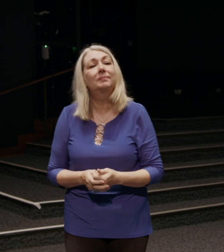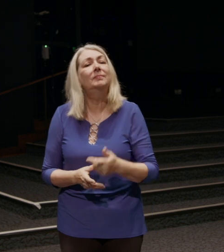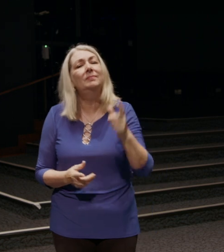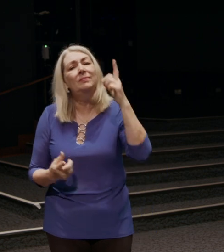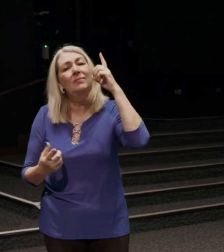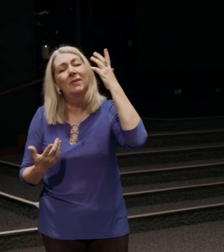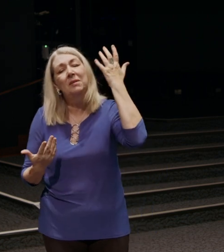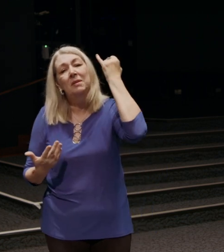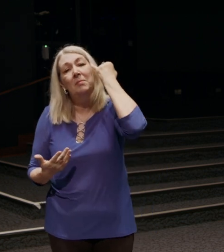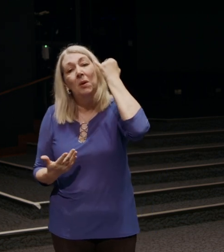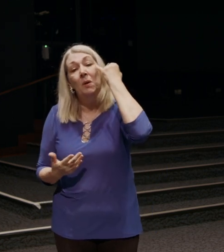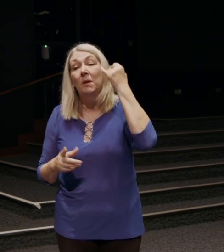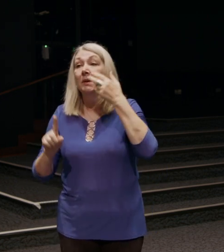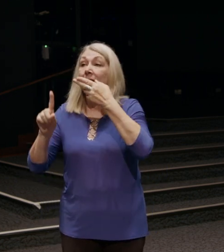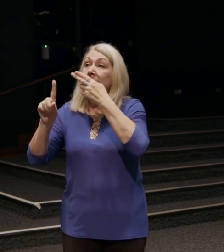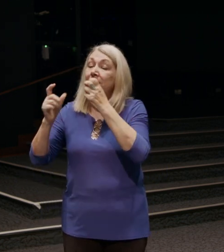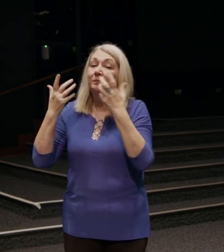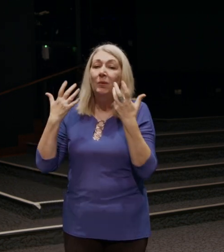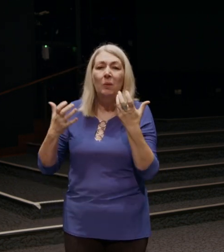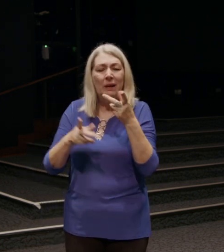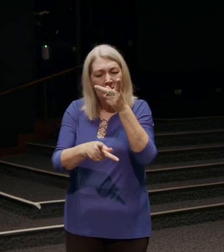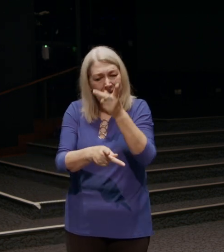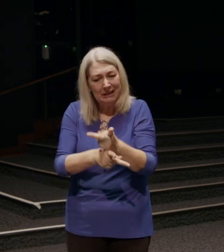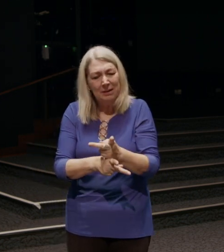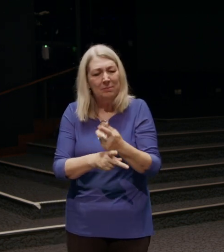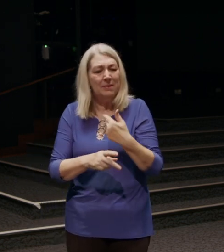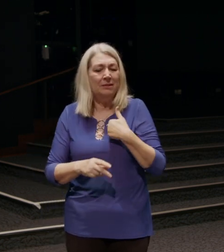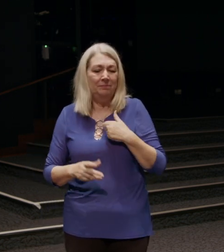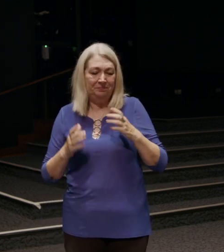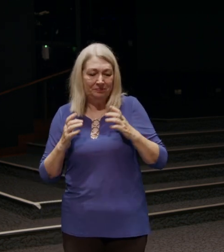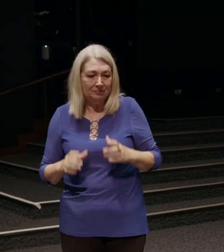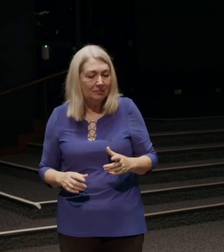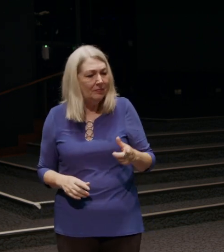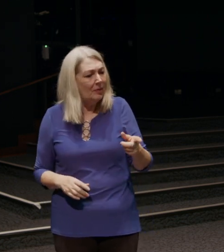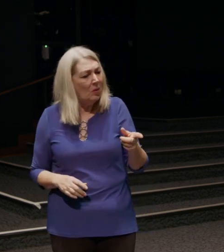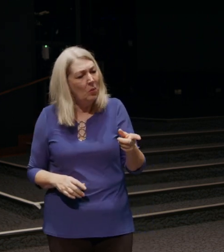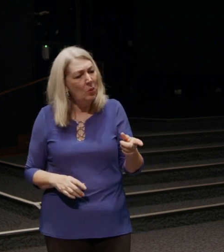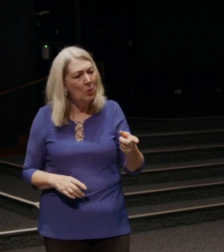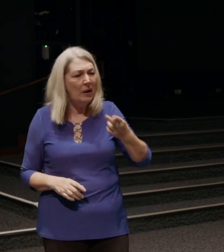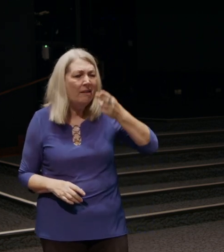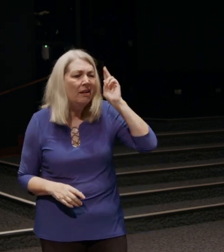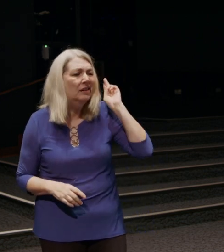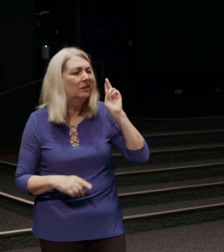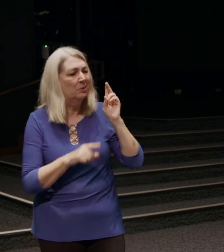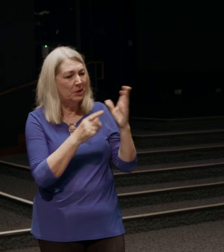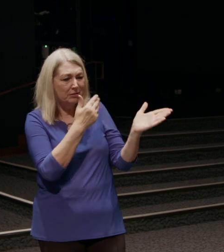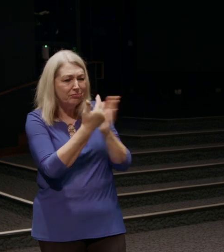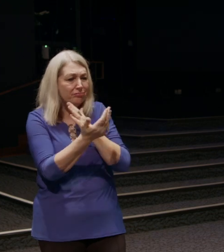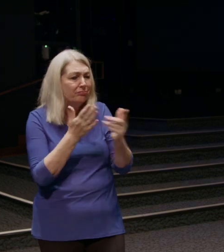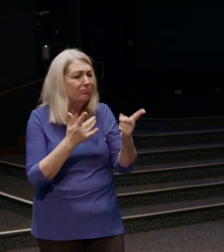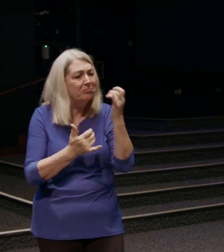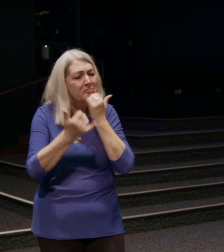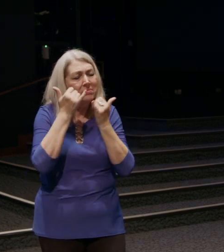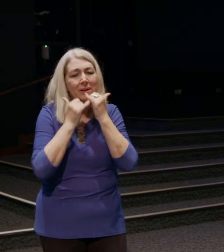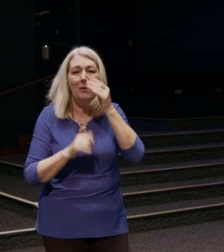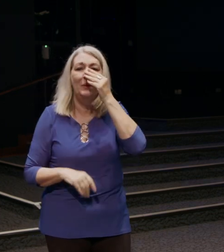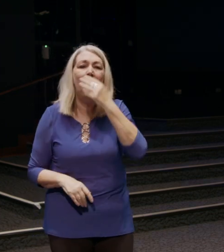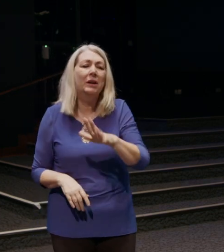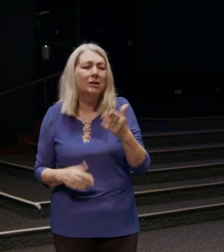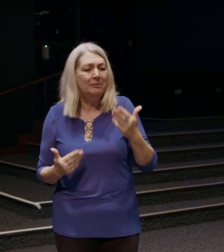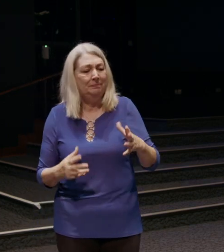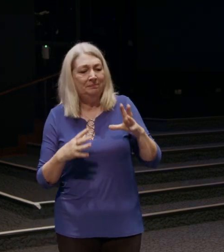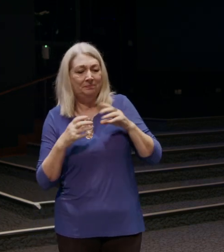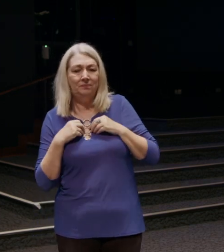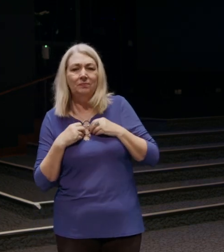Suppose he wanted to keep me as a client because I'm so, good looking or something. Suppose. What's he going to